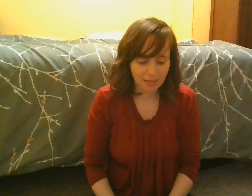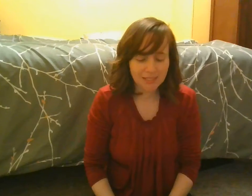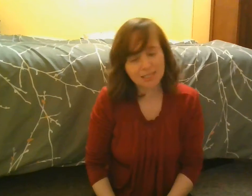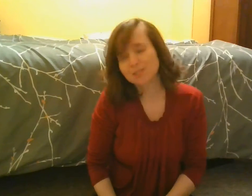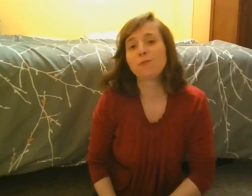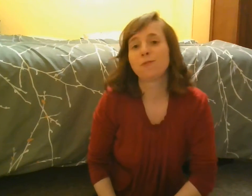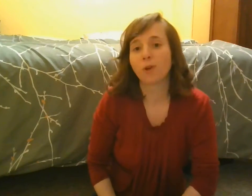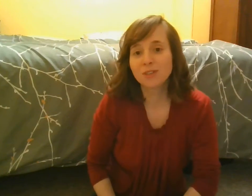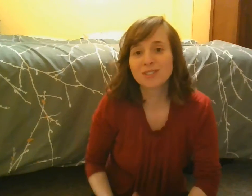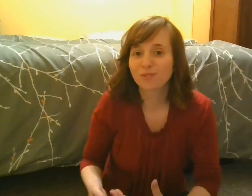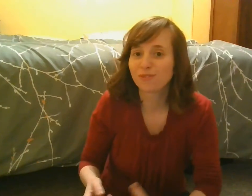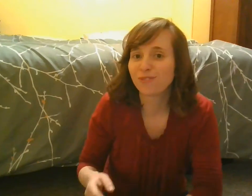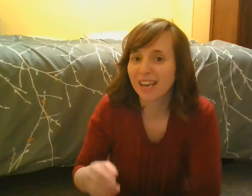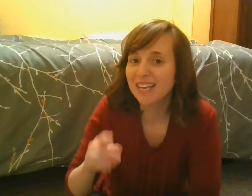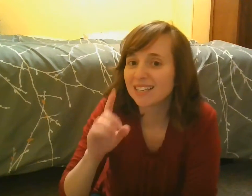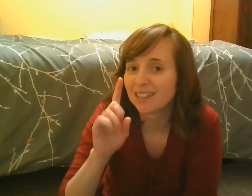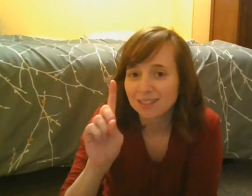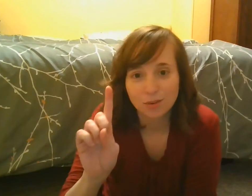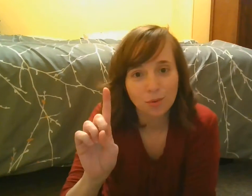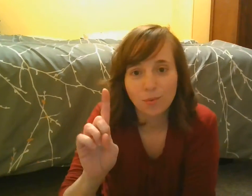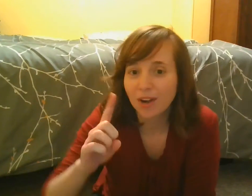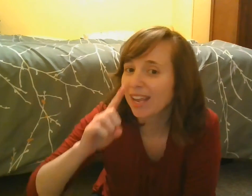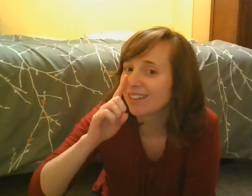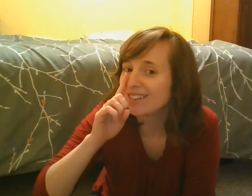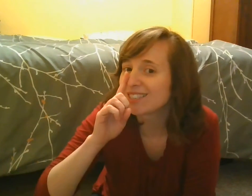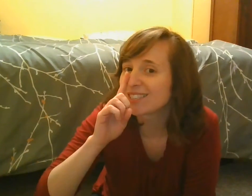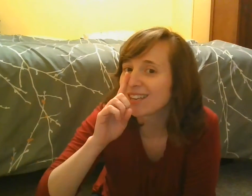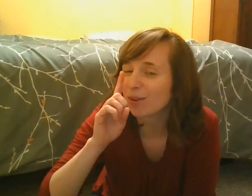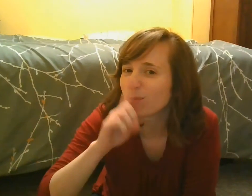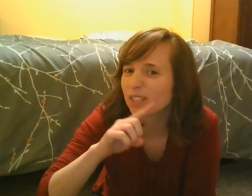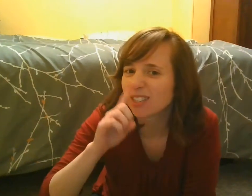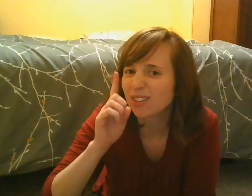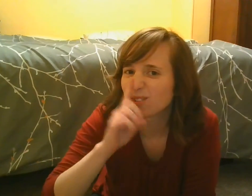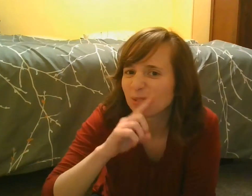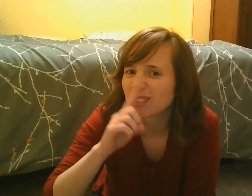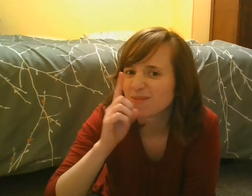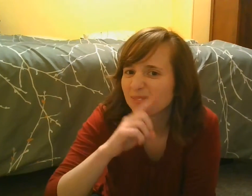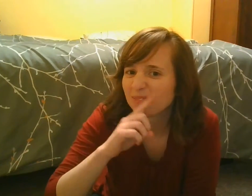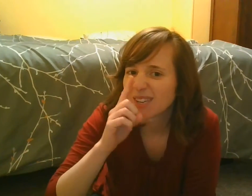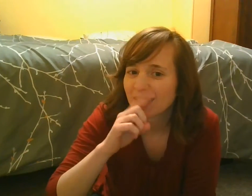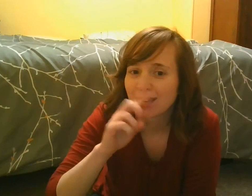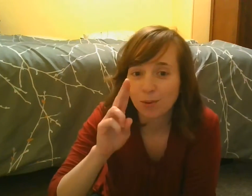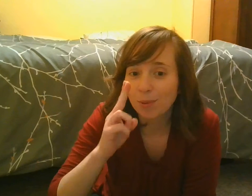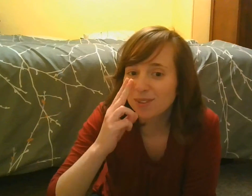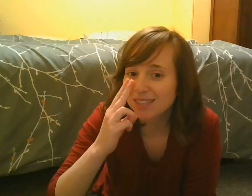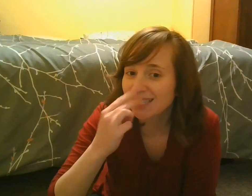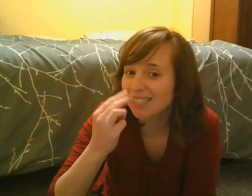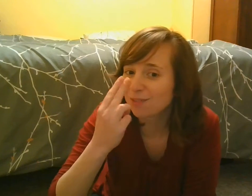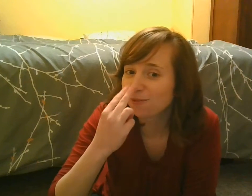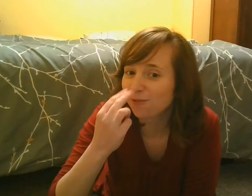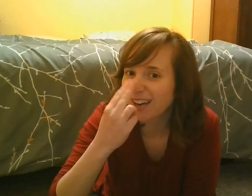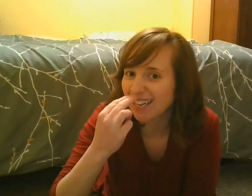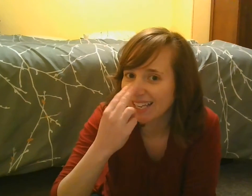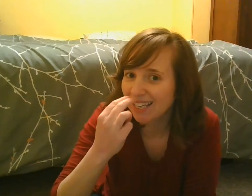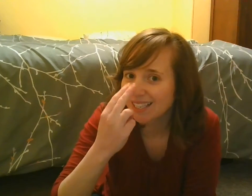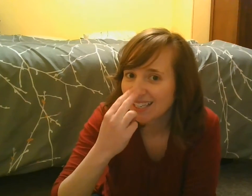Next is false or fake. So one hand and just kind of brush the nose. Now remember, this is funny,